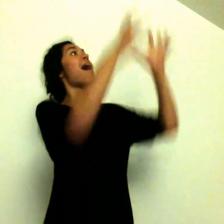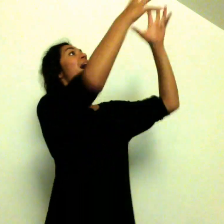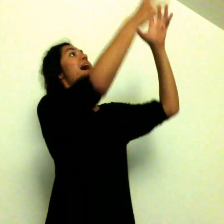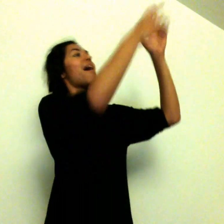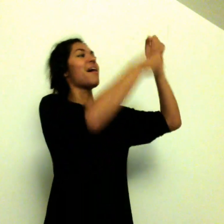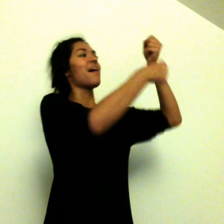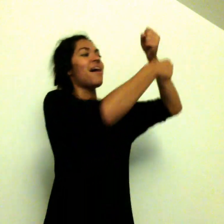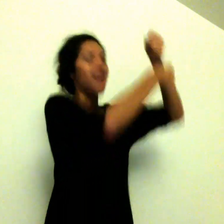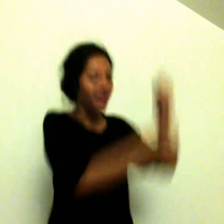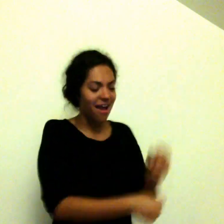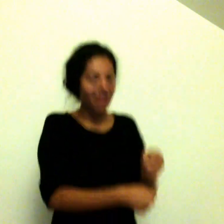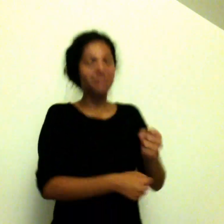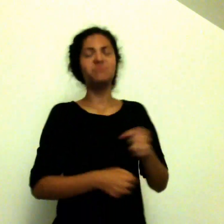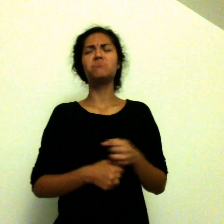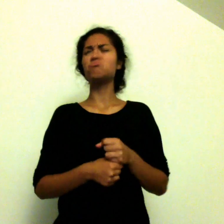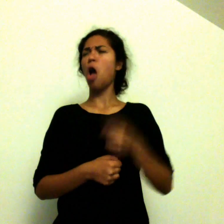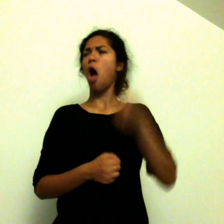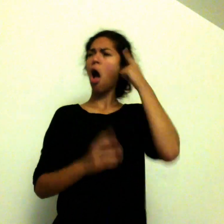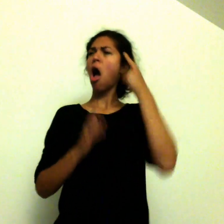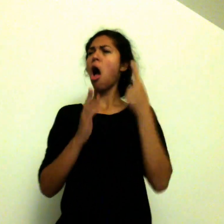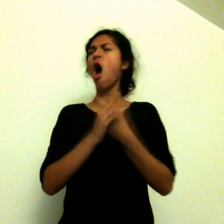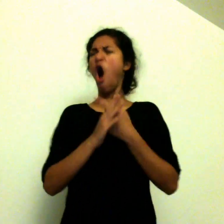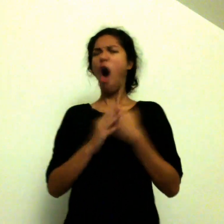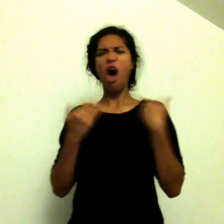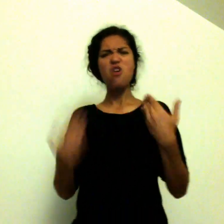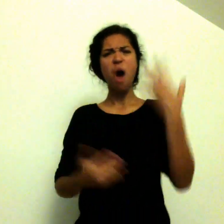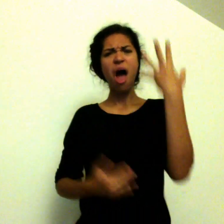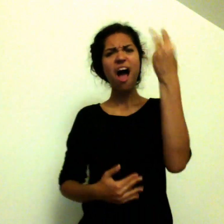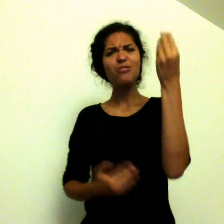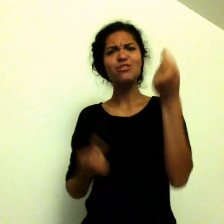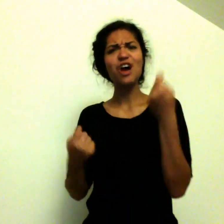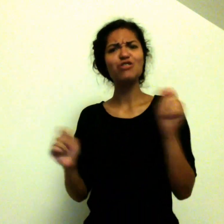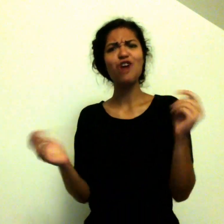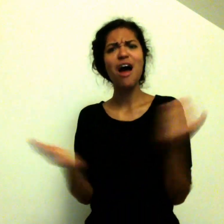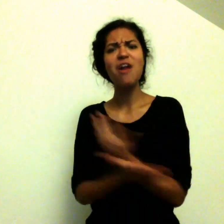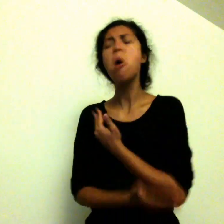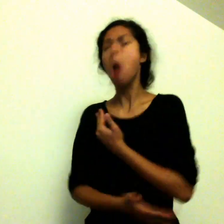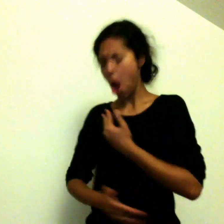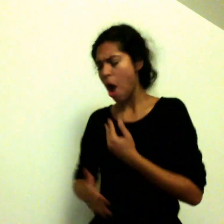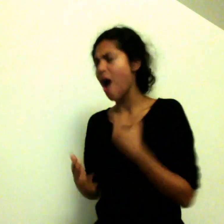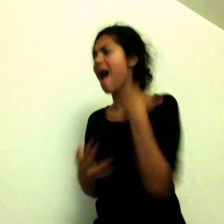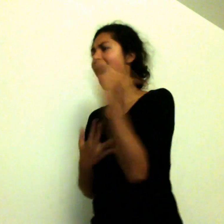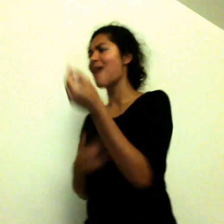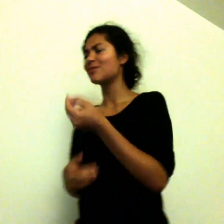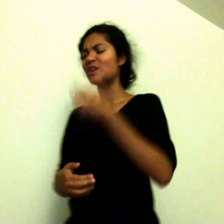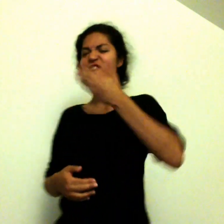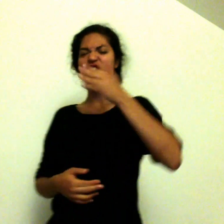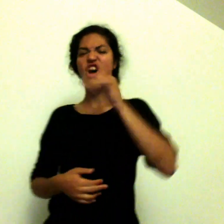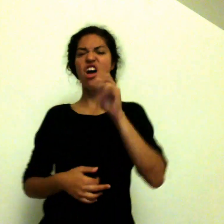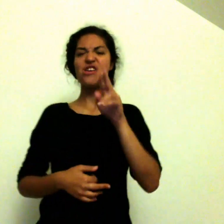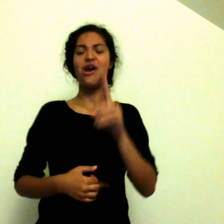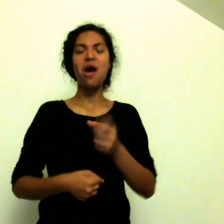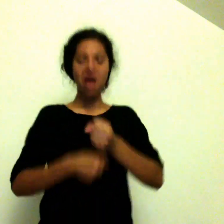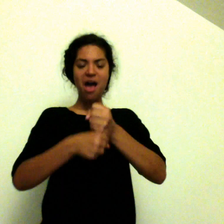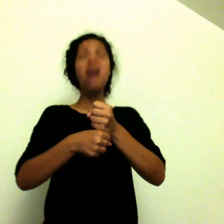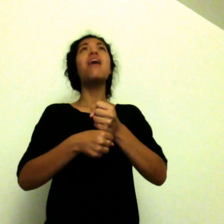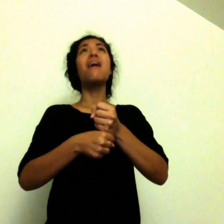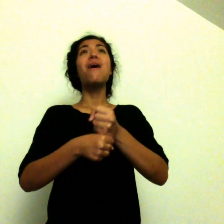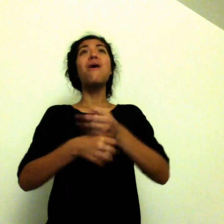he went into the front yard and let that balloon go. All of a sudden, he watched it disappear into the sky.